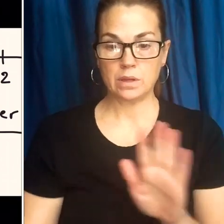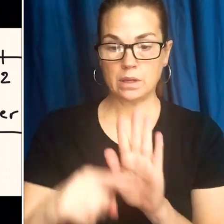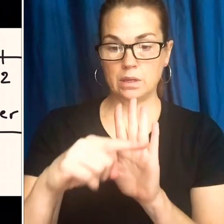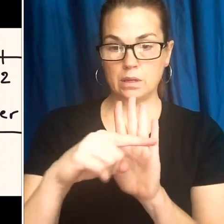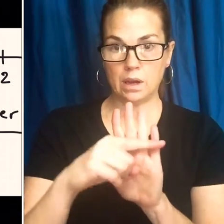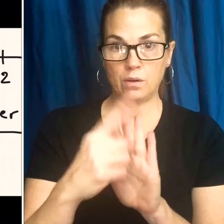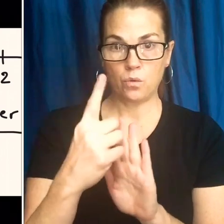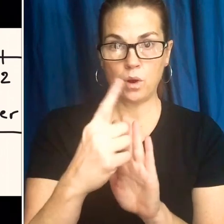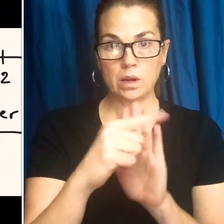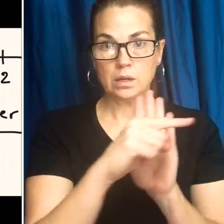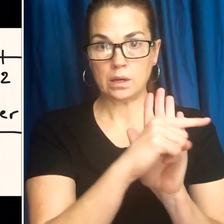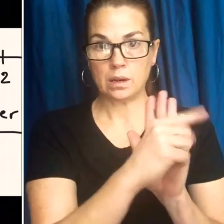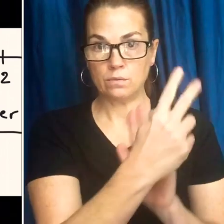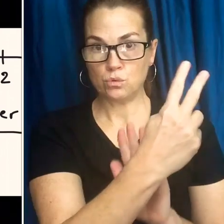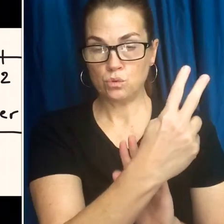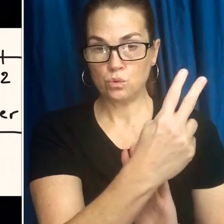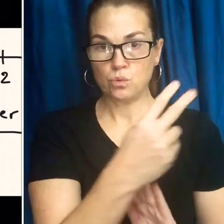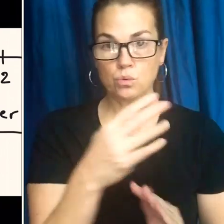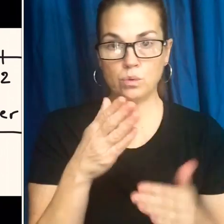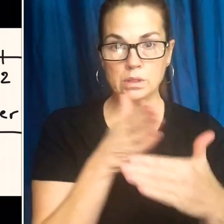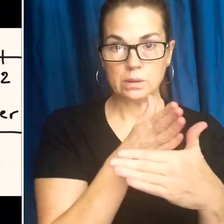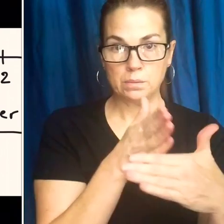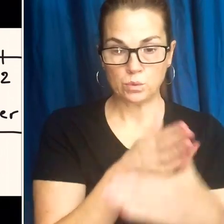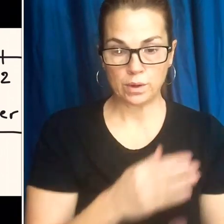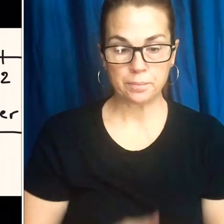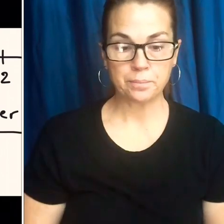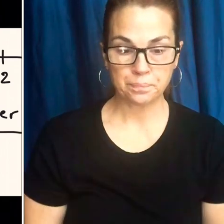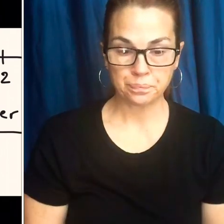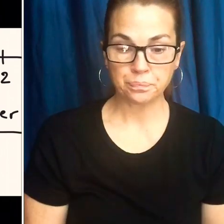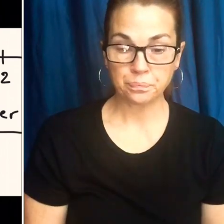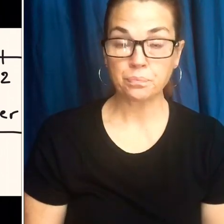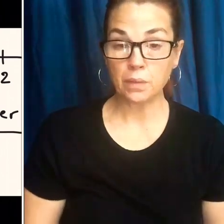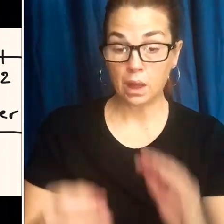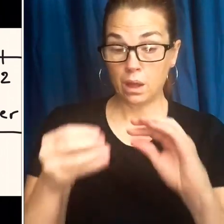be used to order rational numbers.